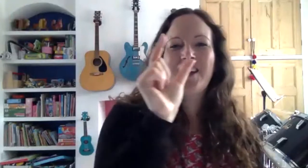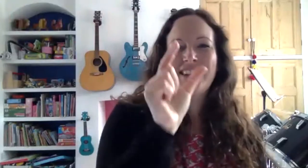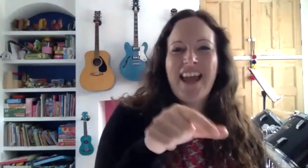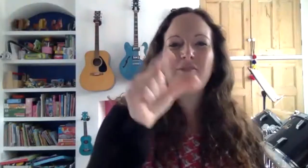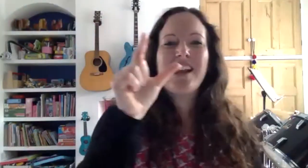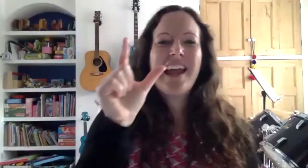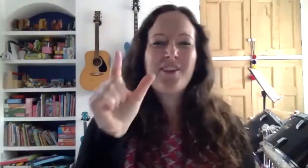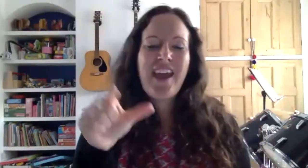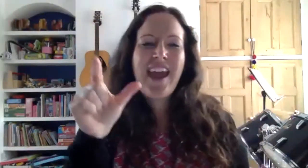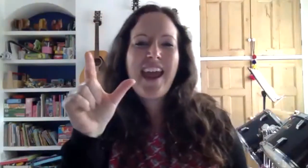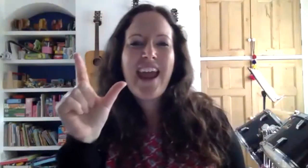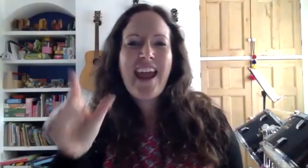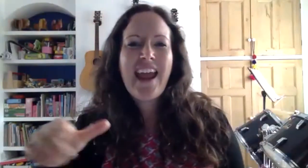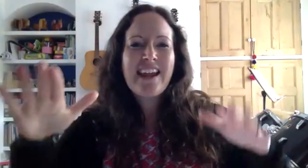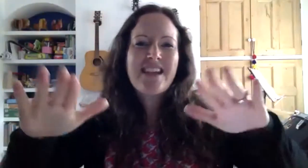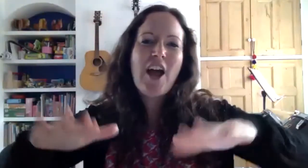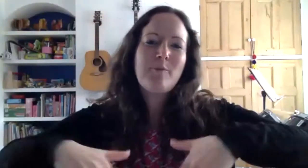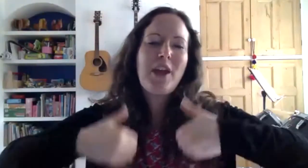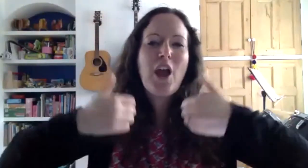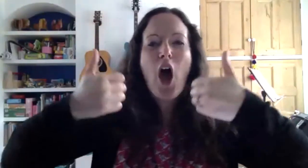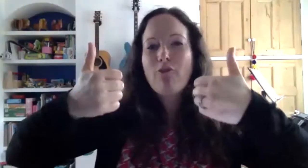'cause every little thing is gonna be